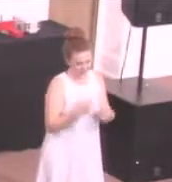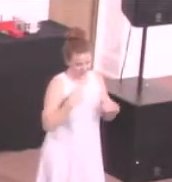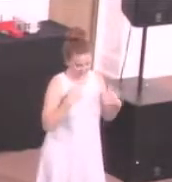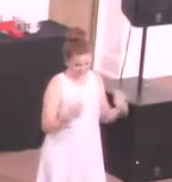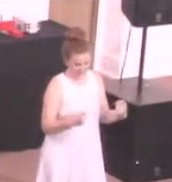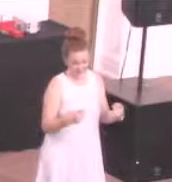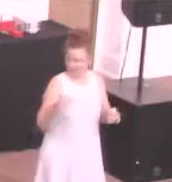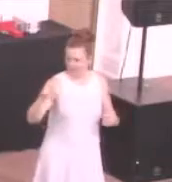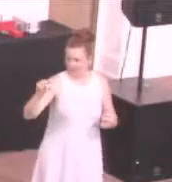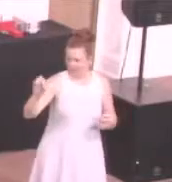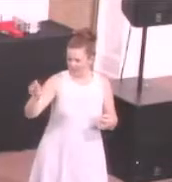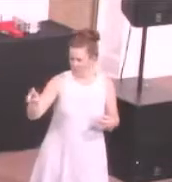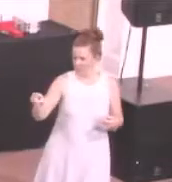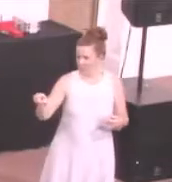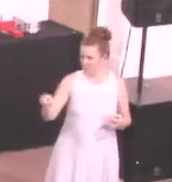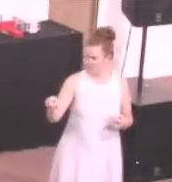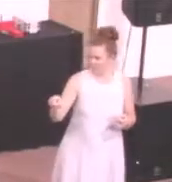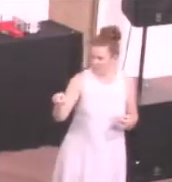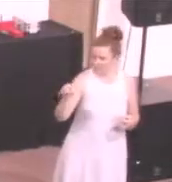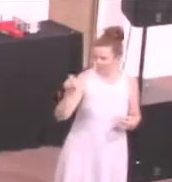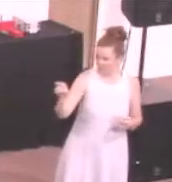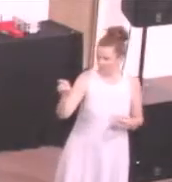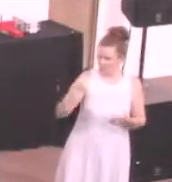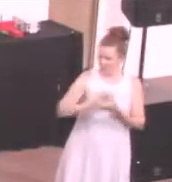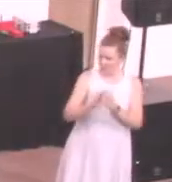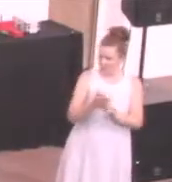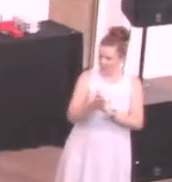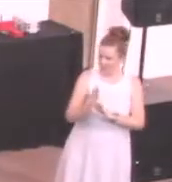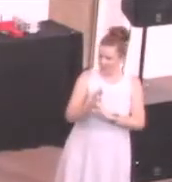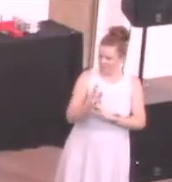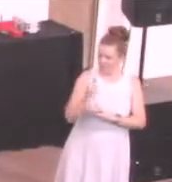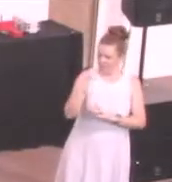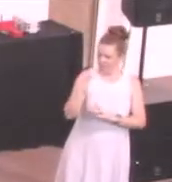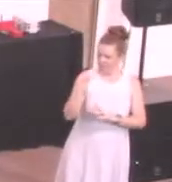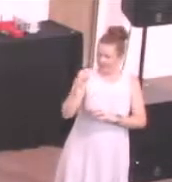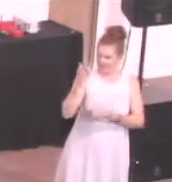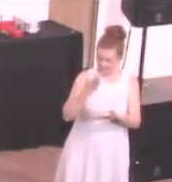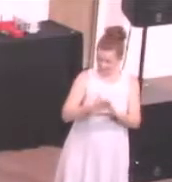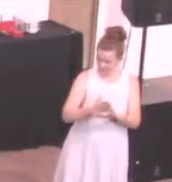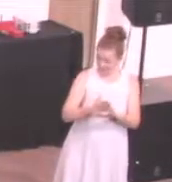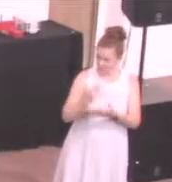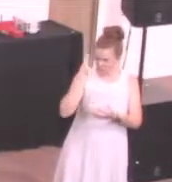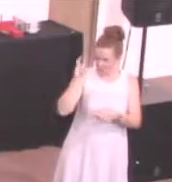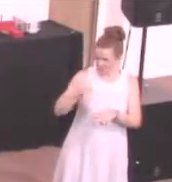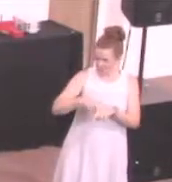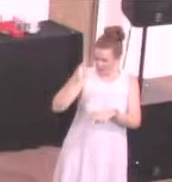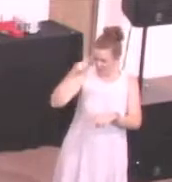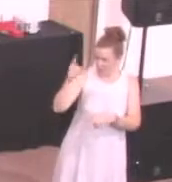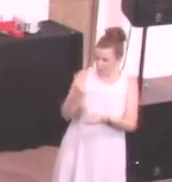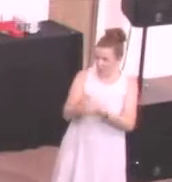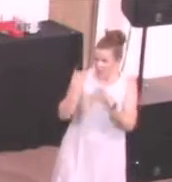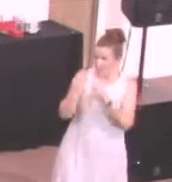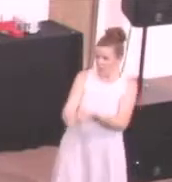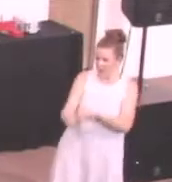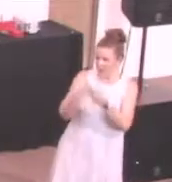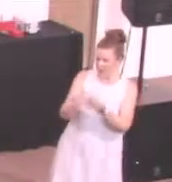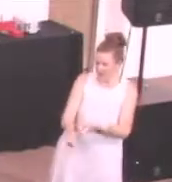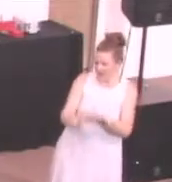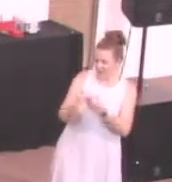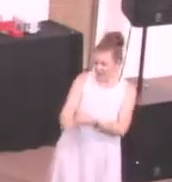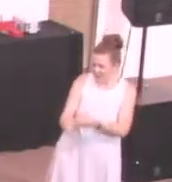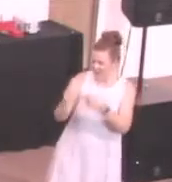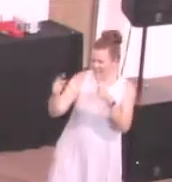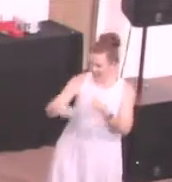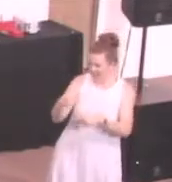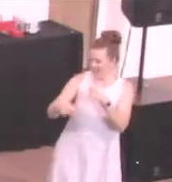Peter, have you become unhindered? Yes. So you know what it's time for, right? Run! Run!